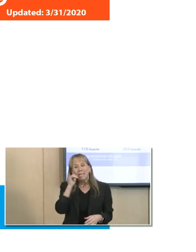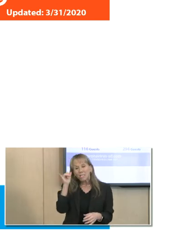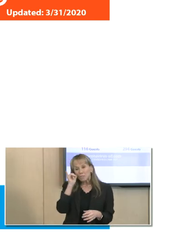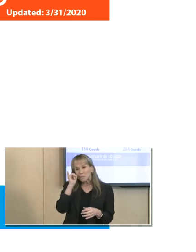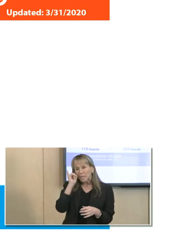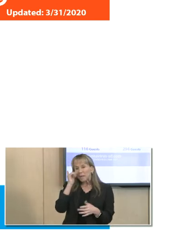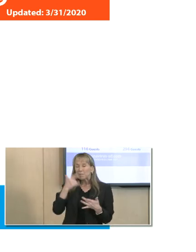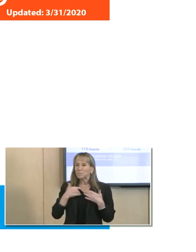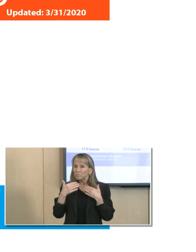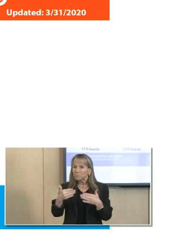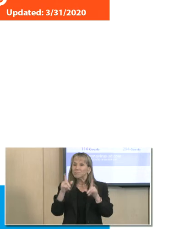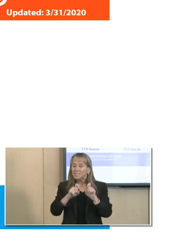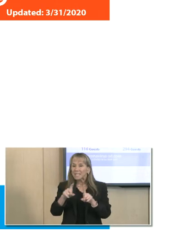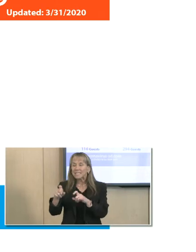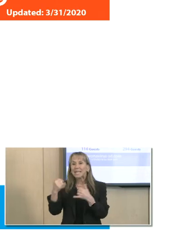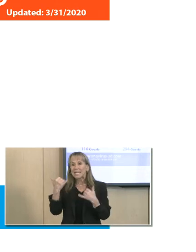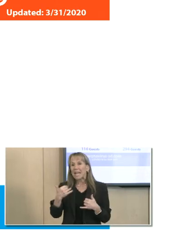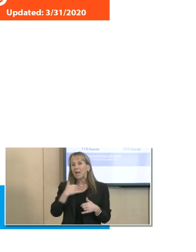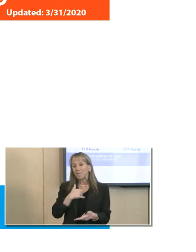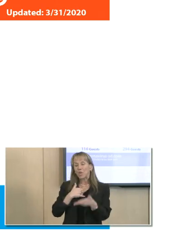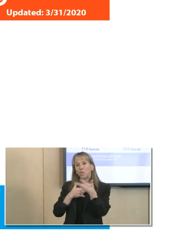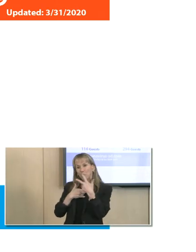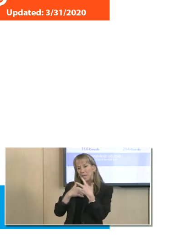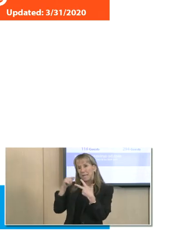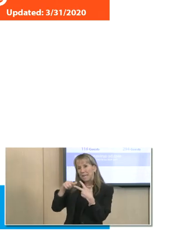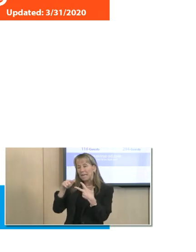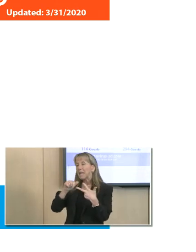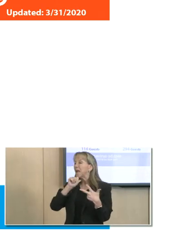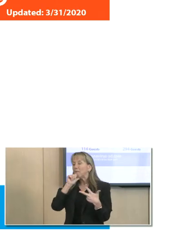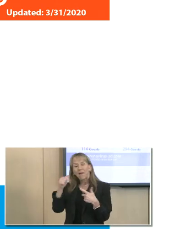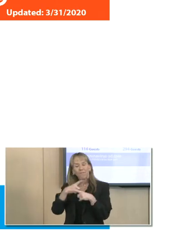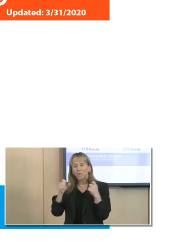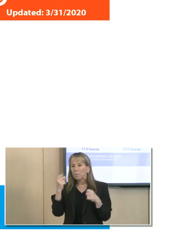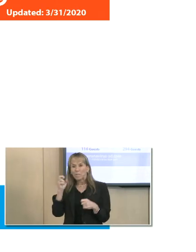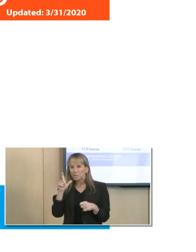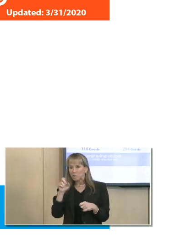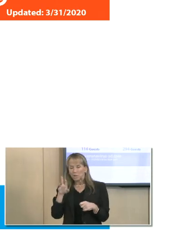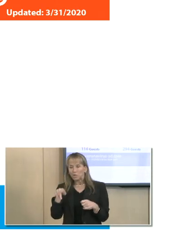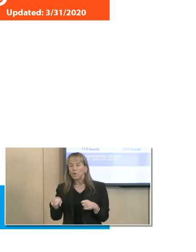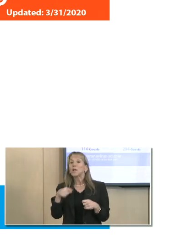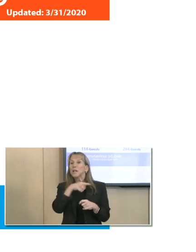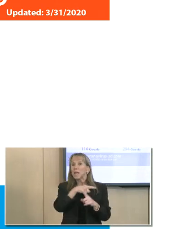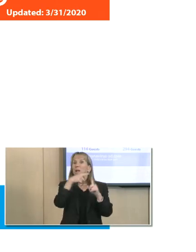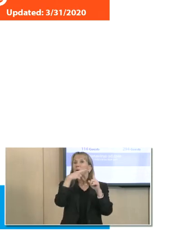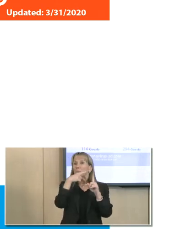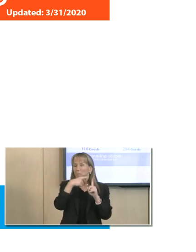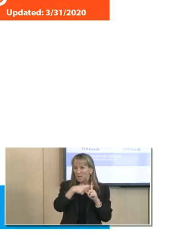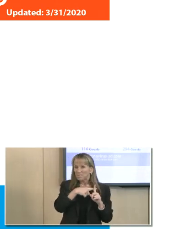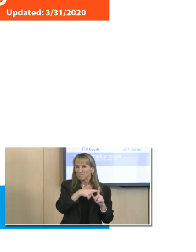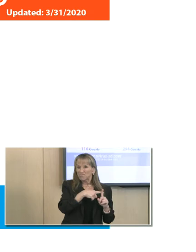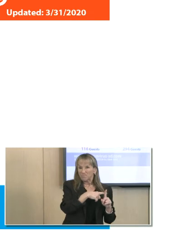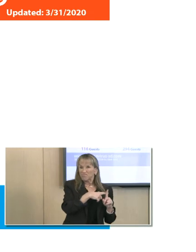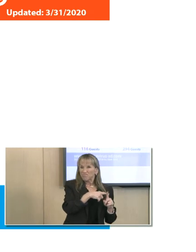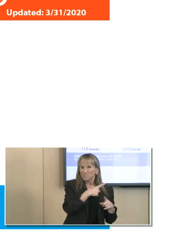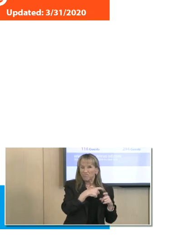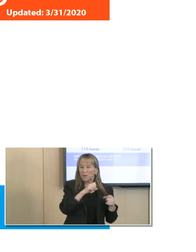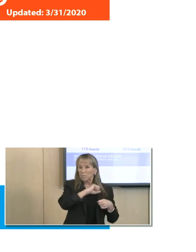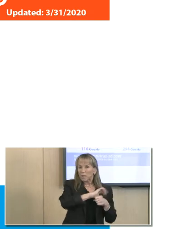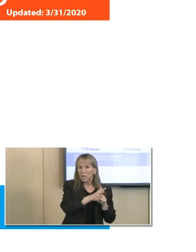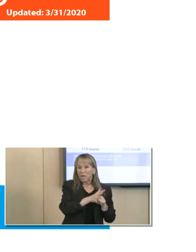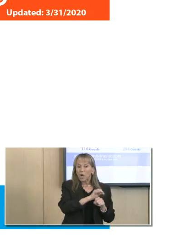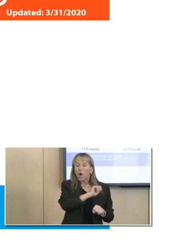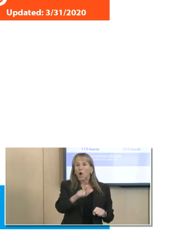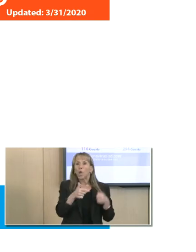have 3 unsheltered individuals who have tested positive for coronavirus. All 3 of those were